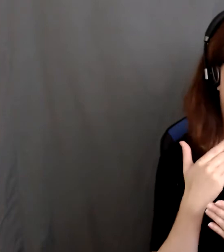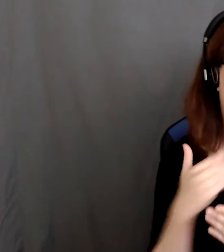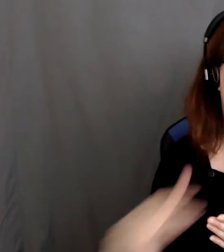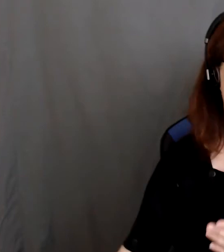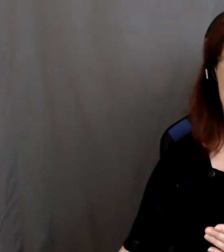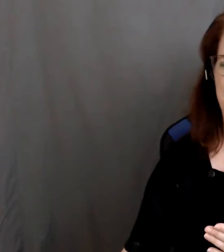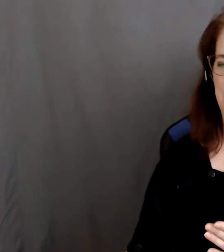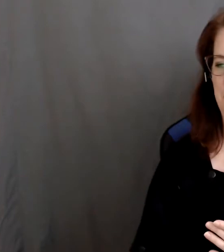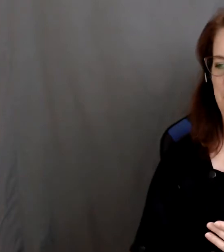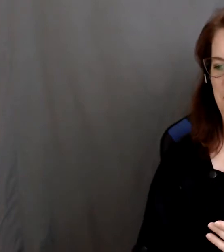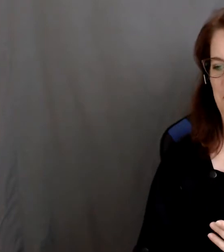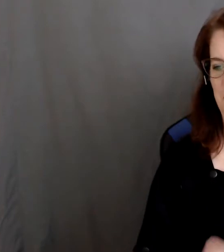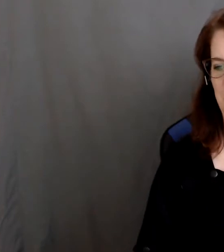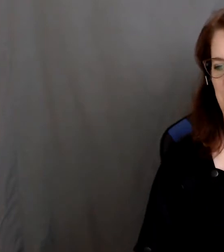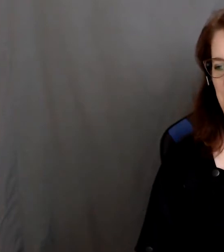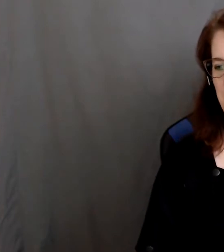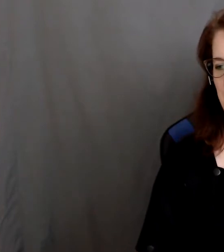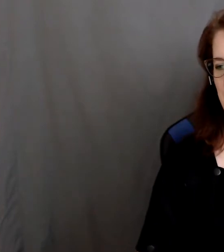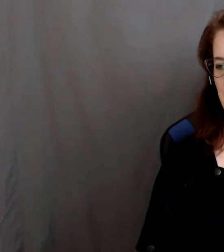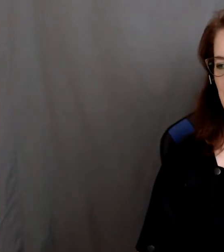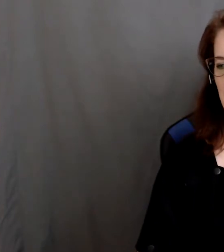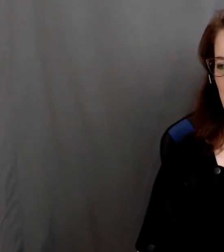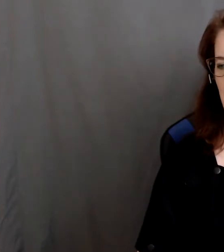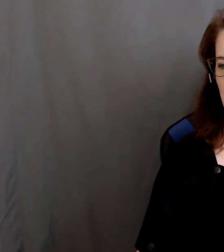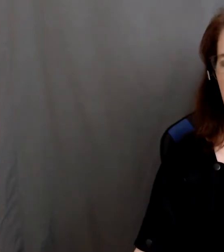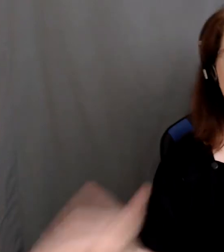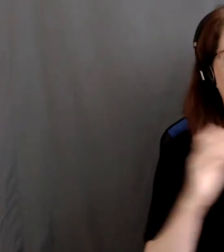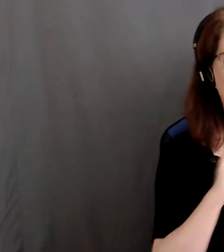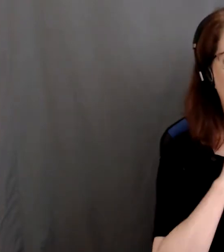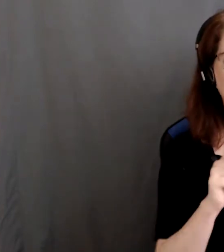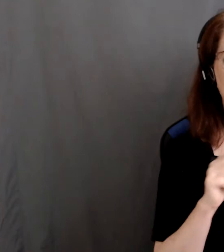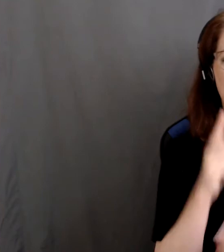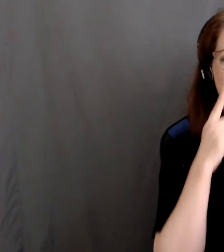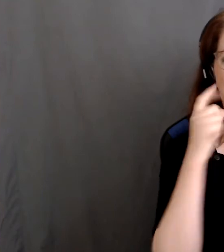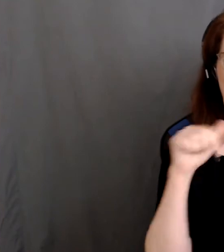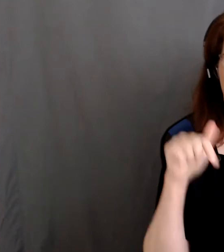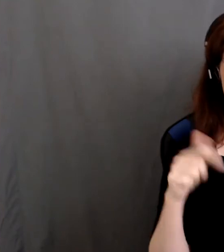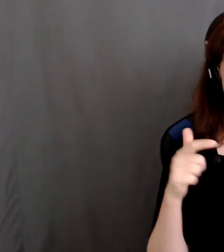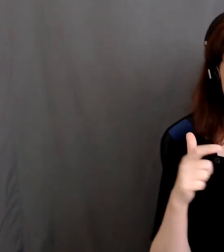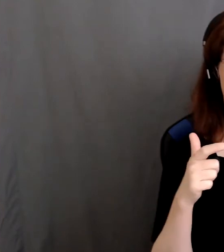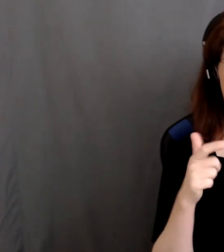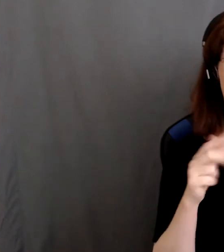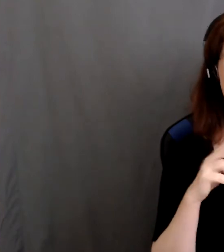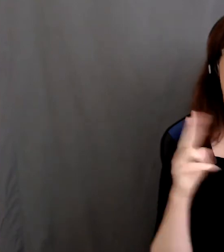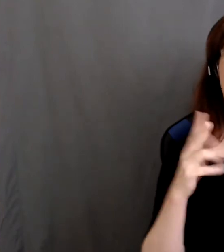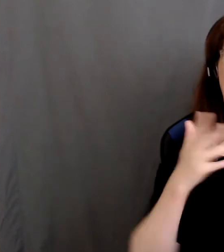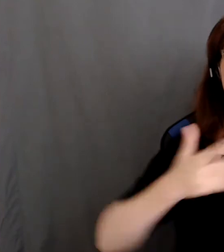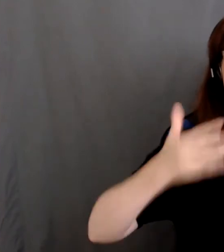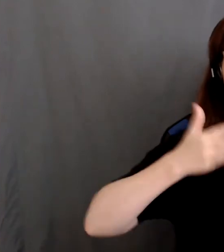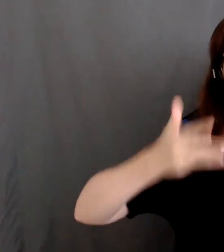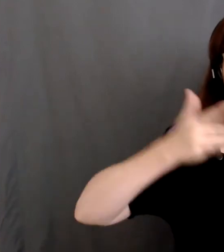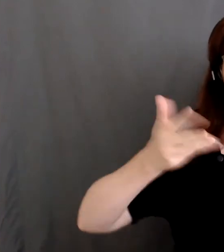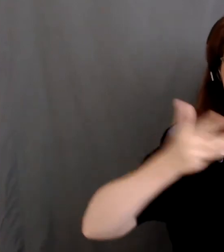But I want to make sure that since this is a very interactive